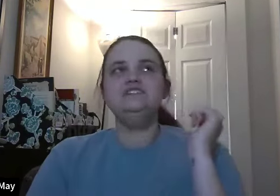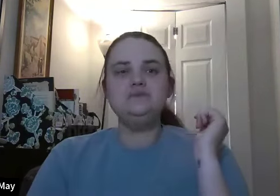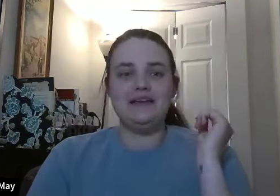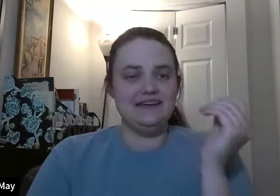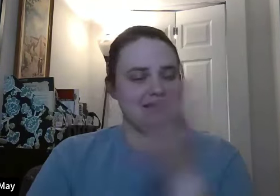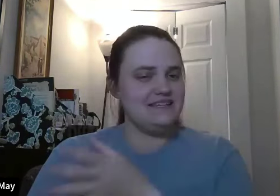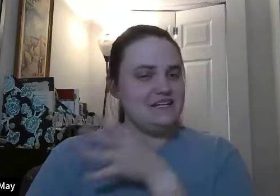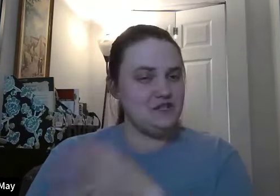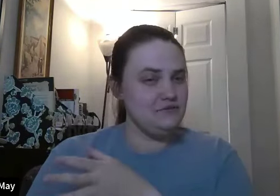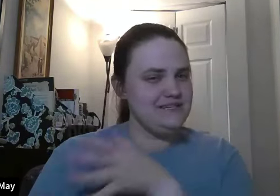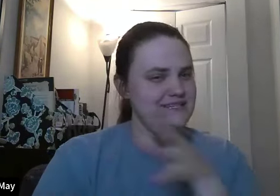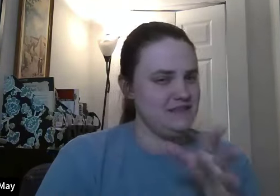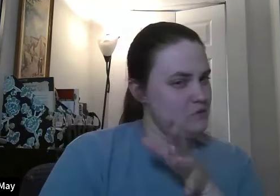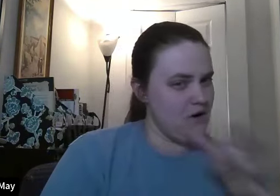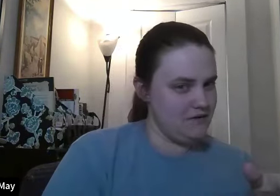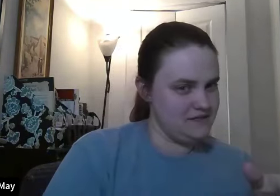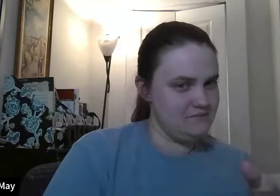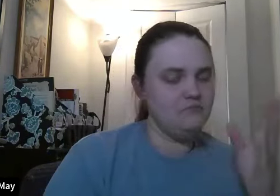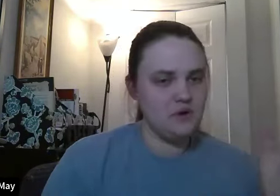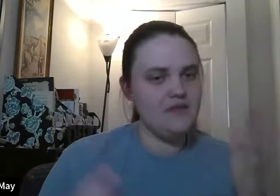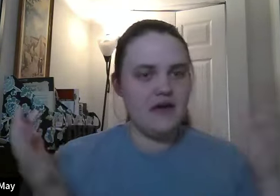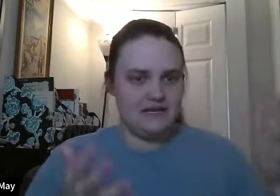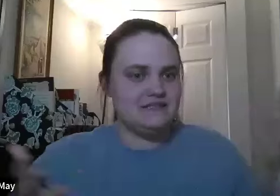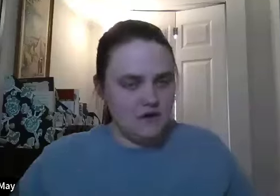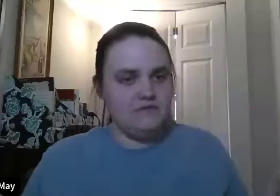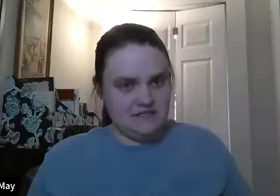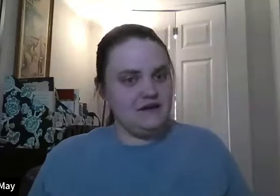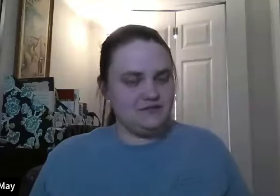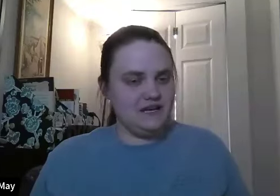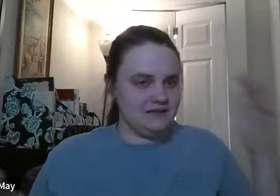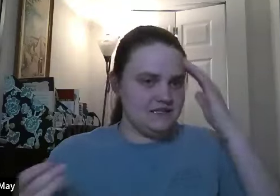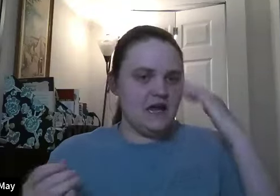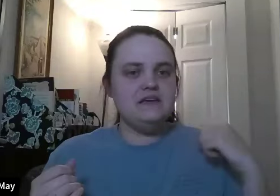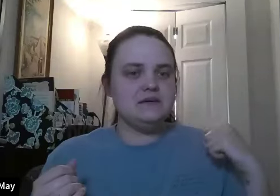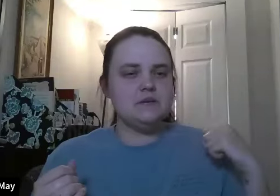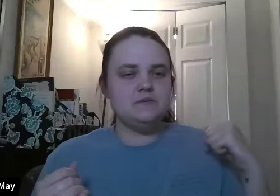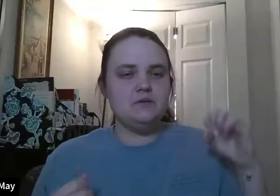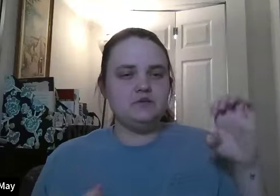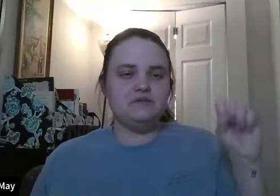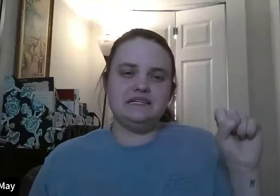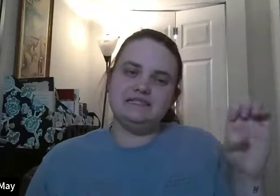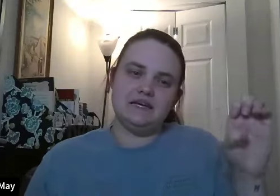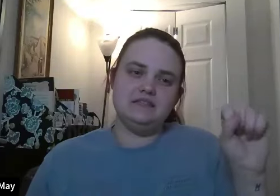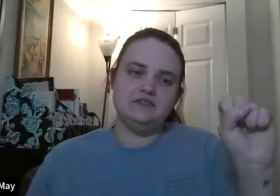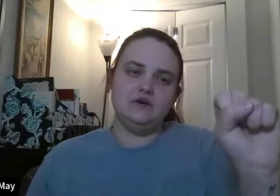don't, again, like I said, I don't really see that one often, but that is the sign for seconds. I think sometimes people will do is like seconds. They'll go